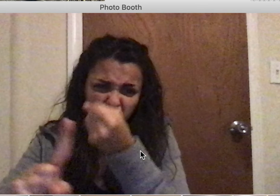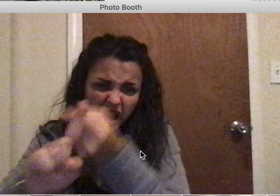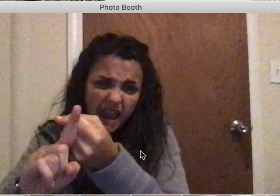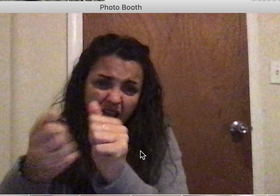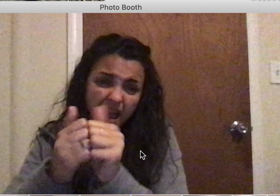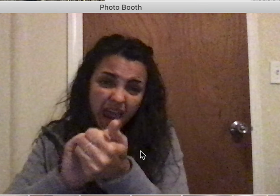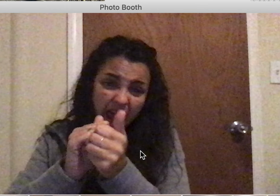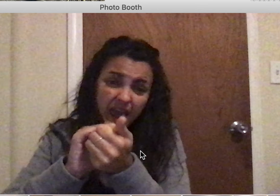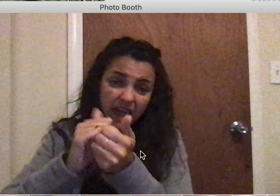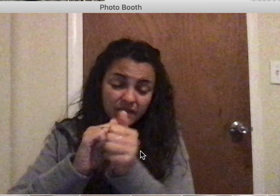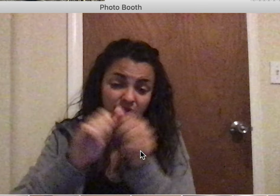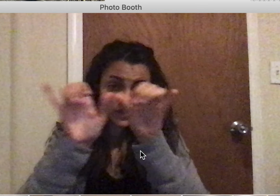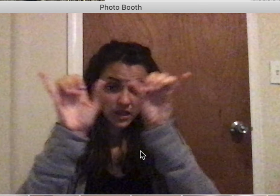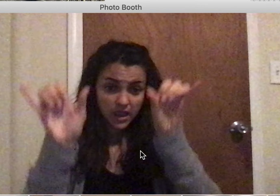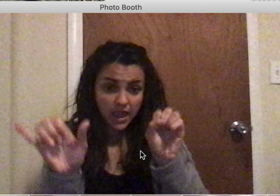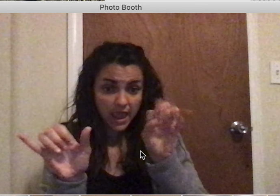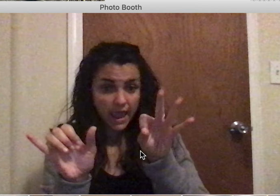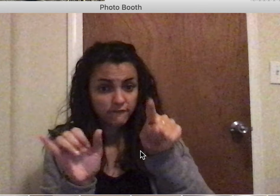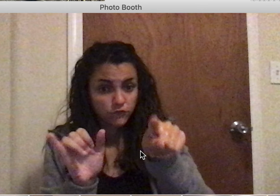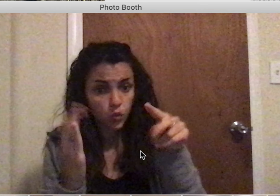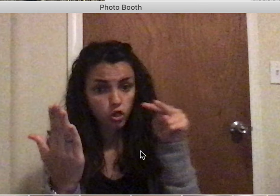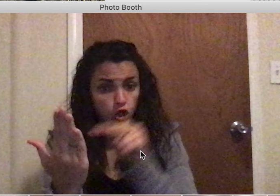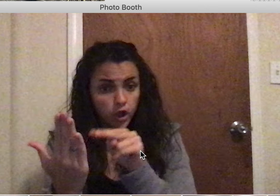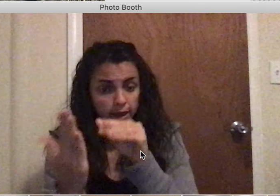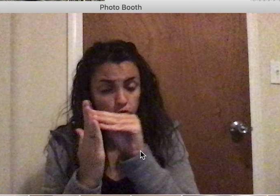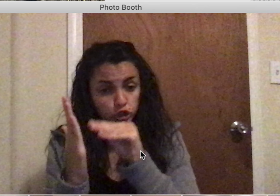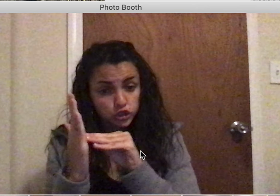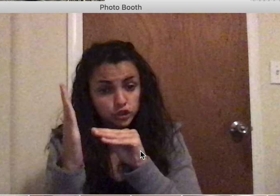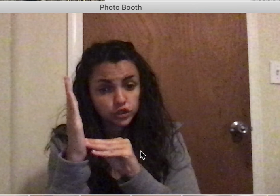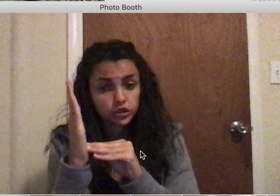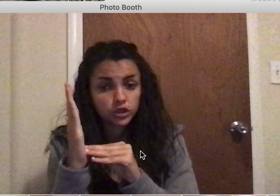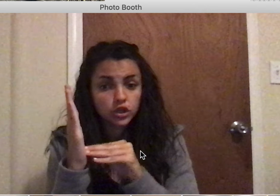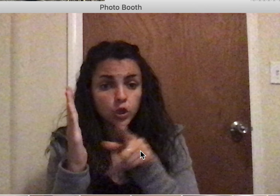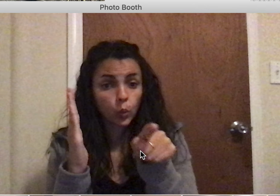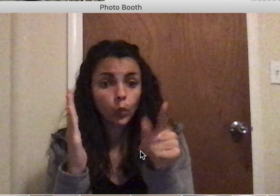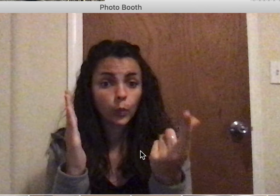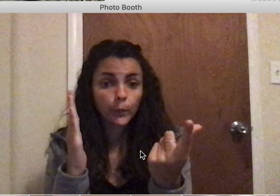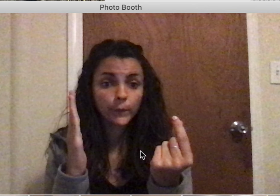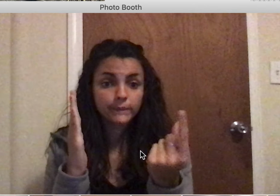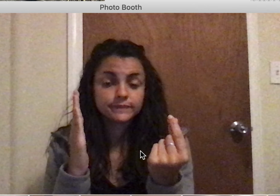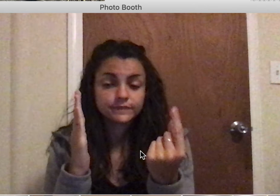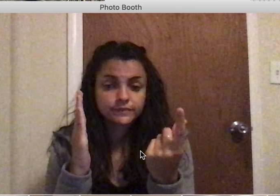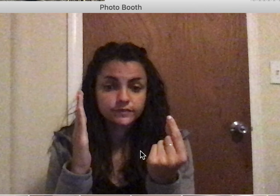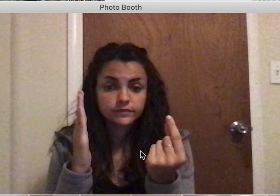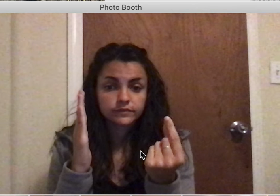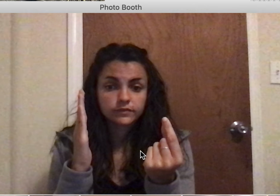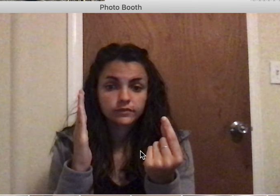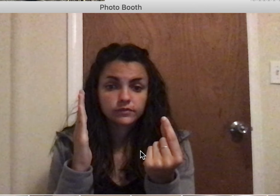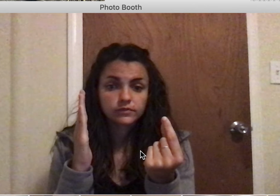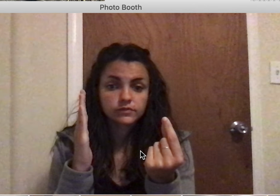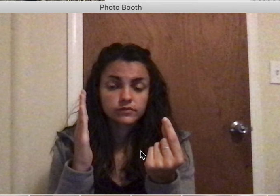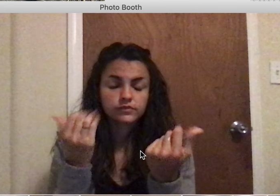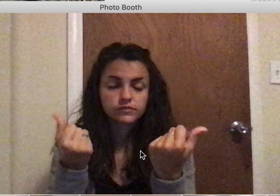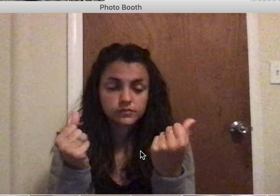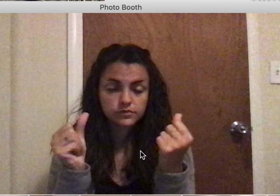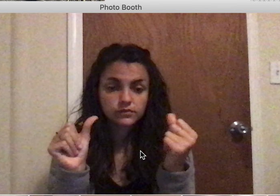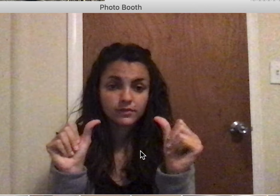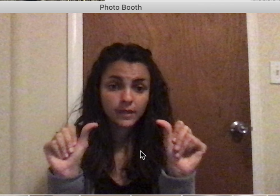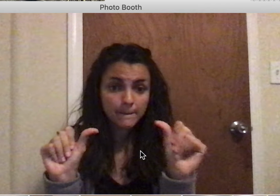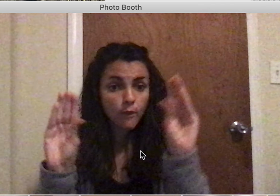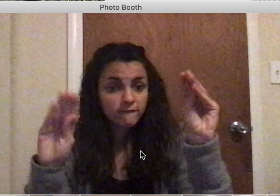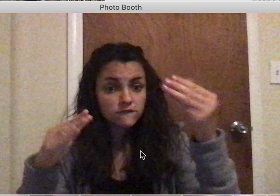you could do now is you are going to try to provide